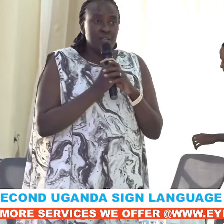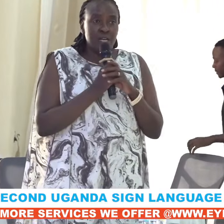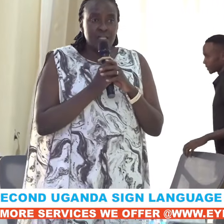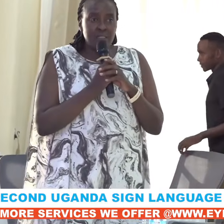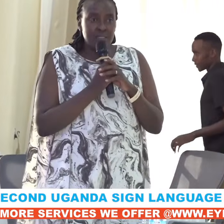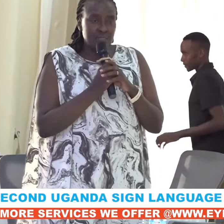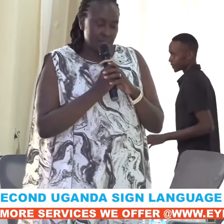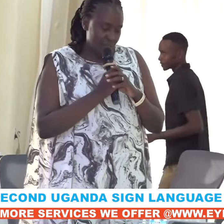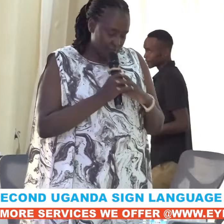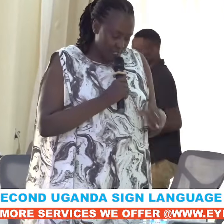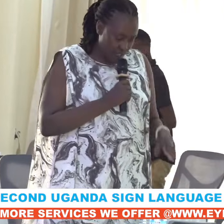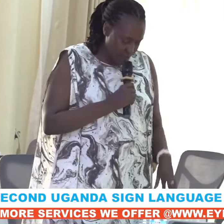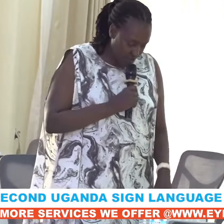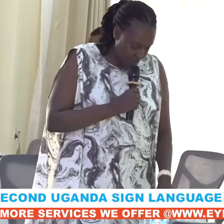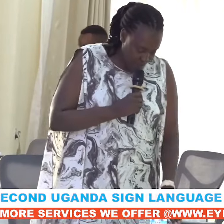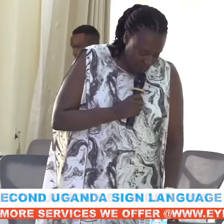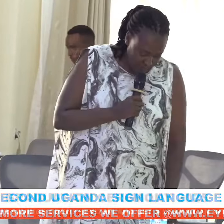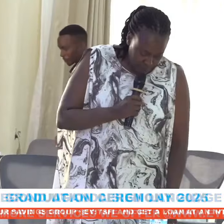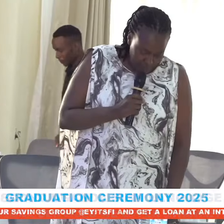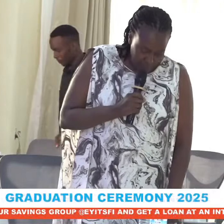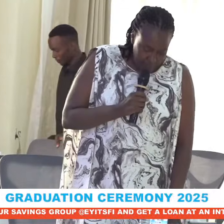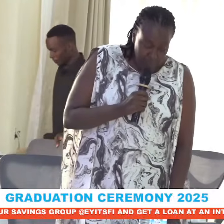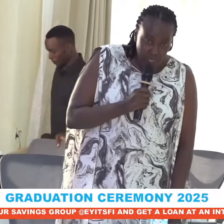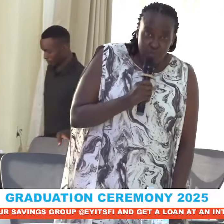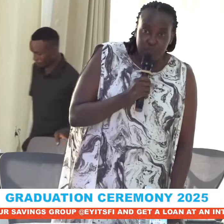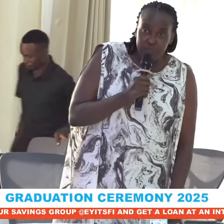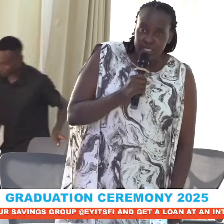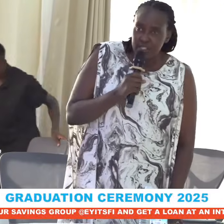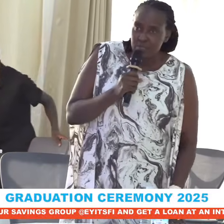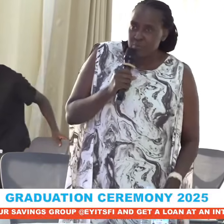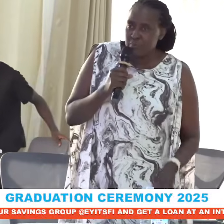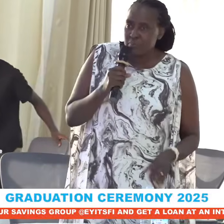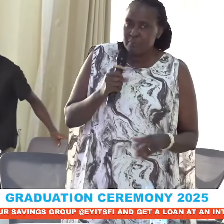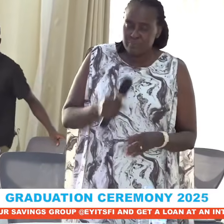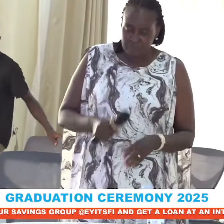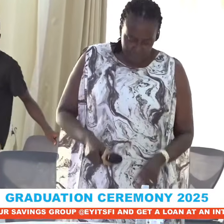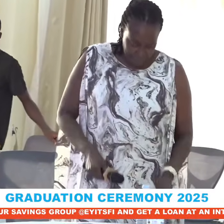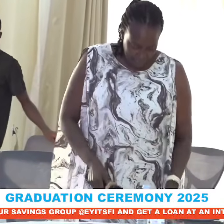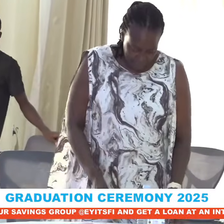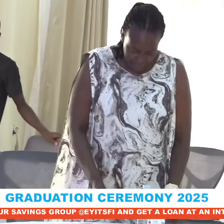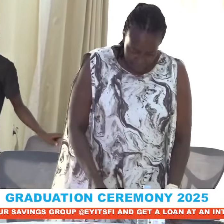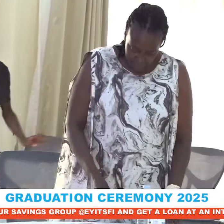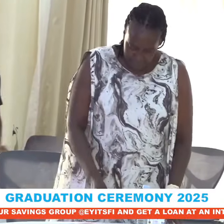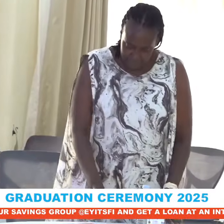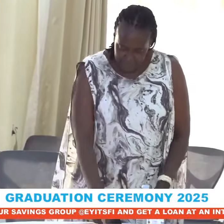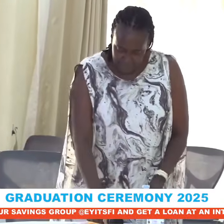a nice afternoon. May God bless you.